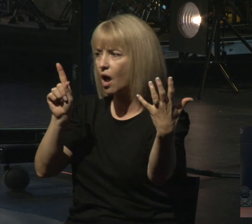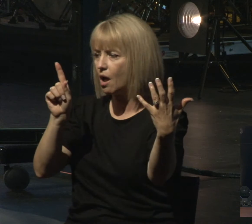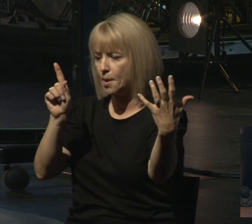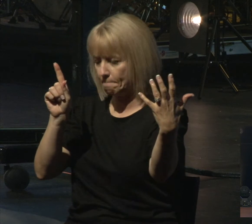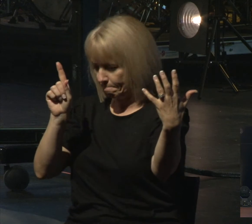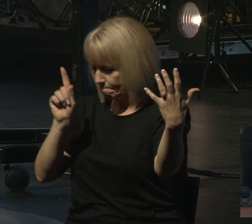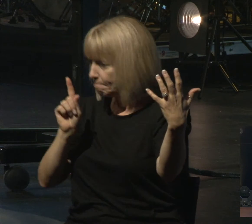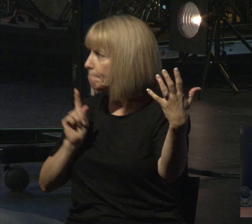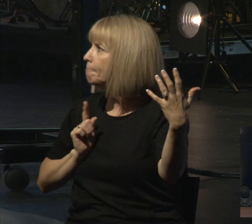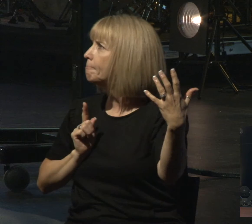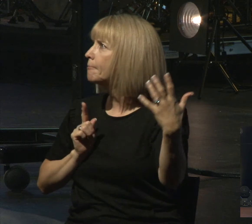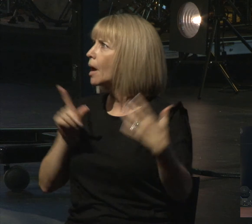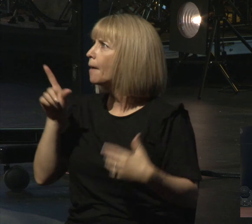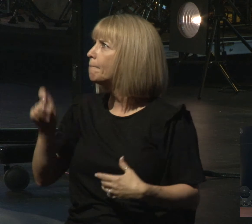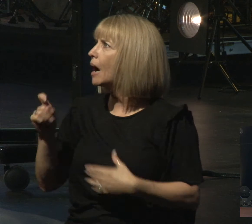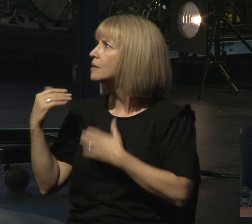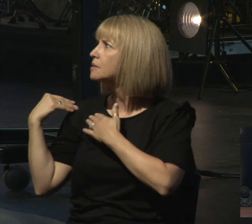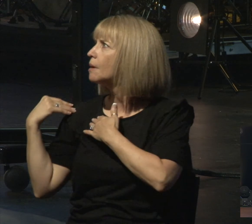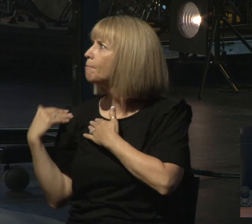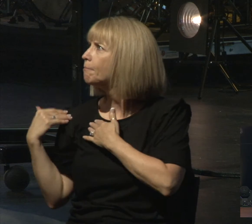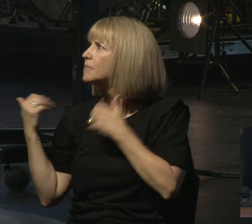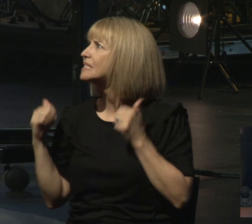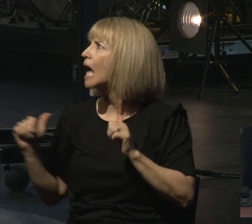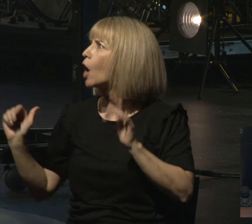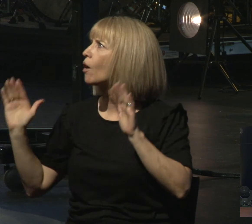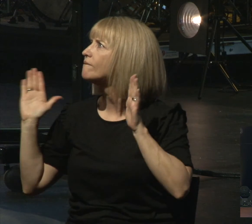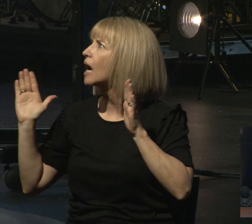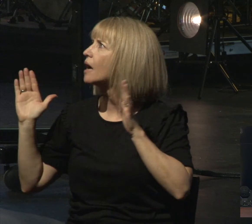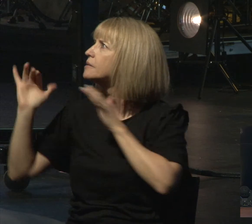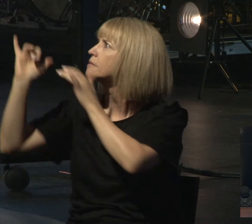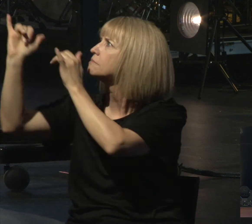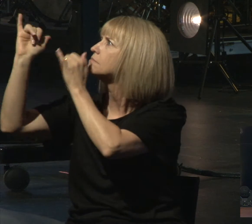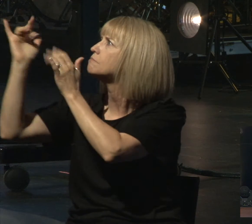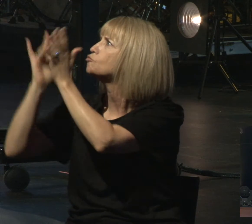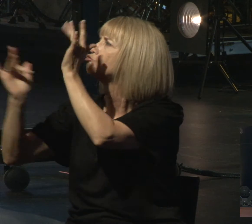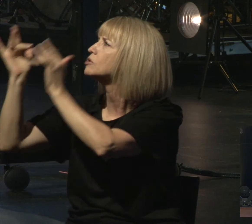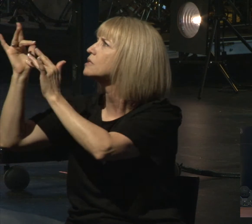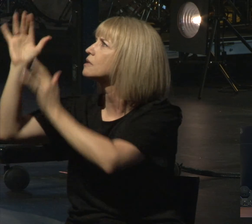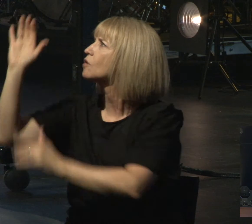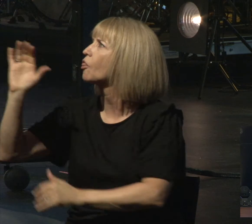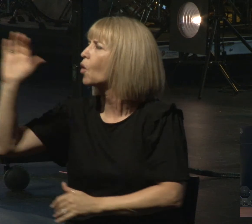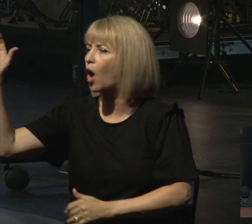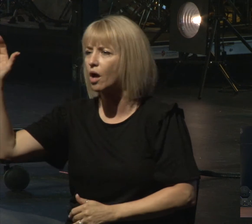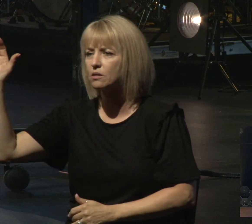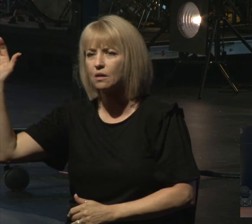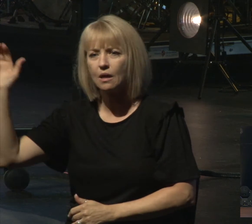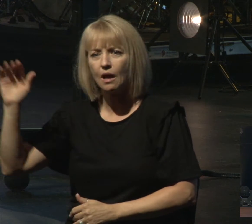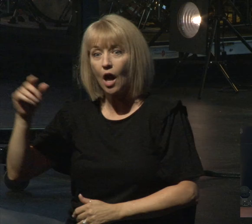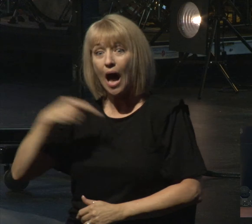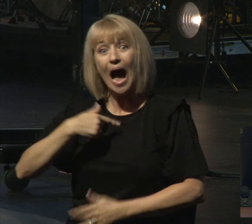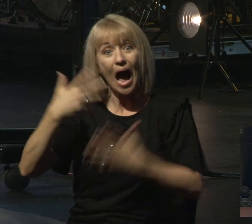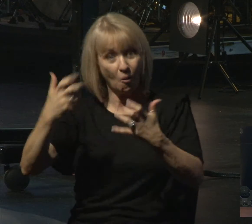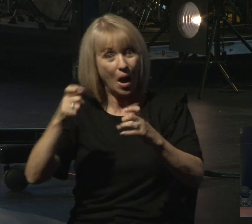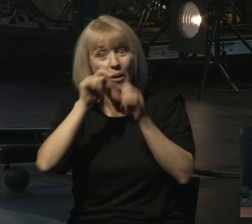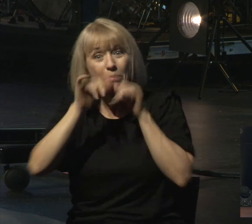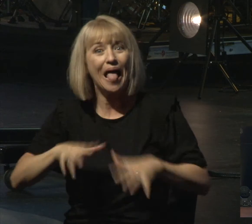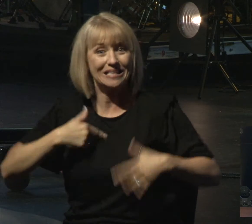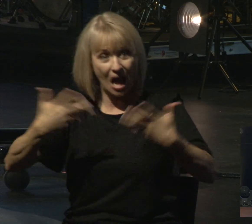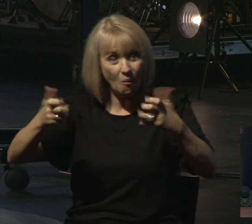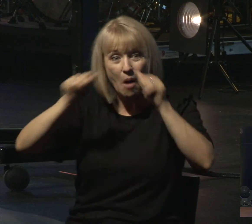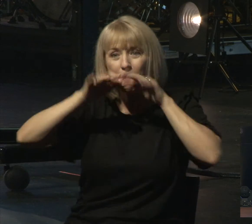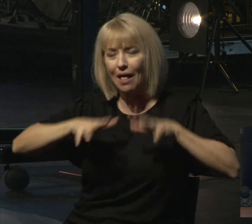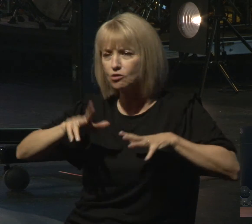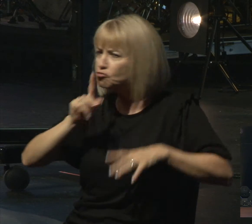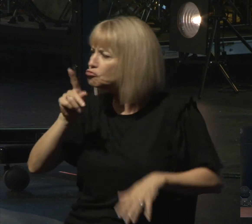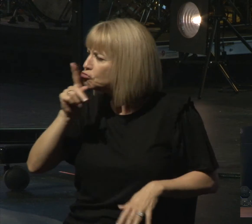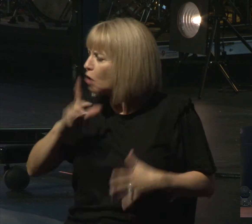cross of Jesus. That there's a sacrifice that comes with following Jesus. It's not just about attaining blessings. It's about renouncing some of those